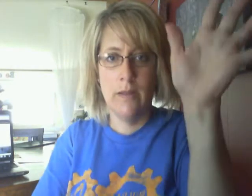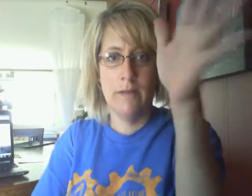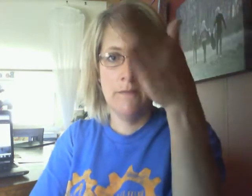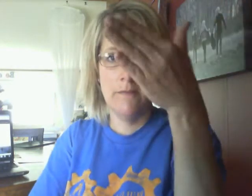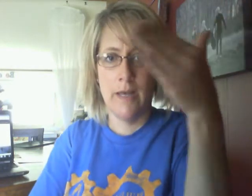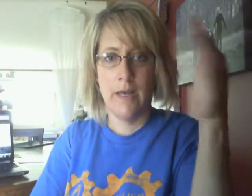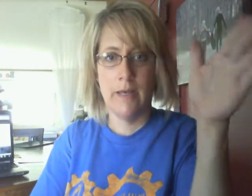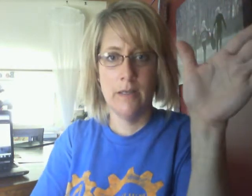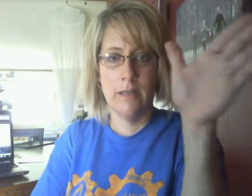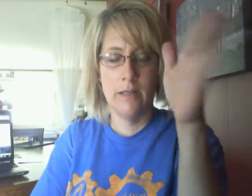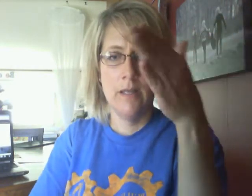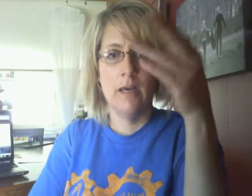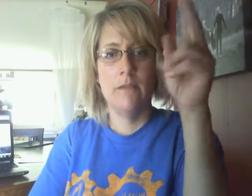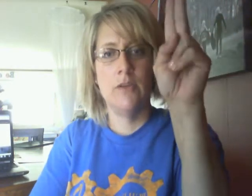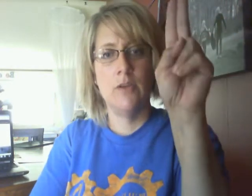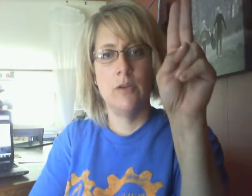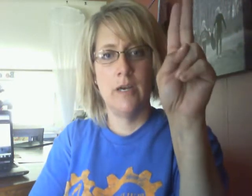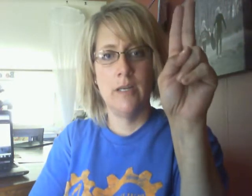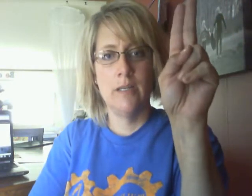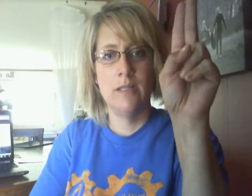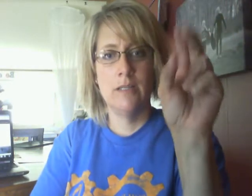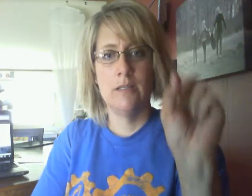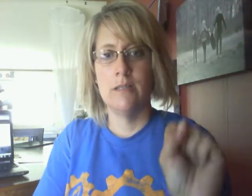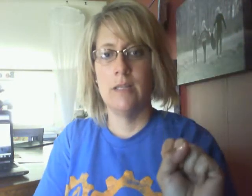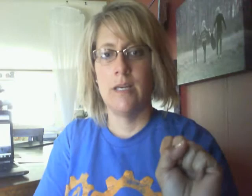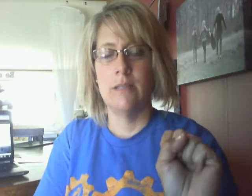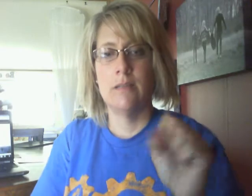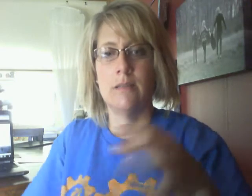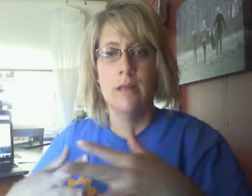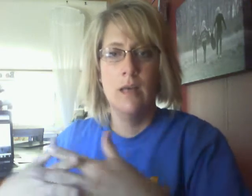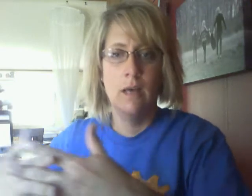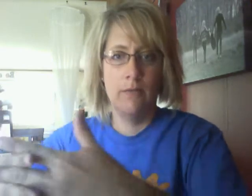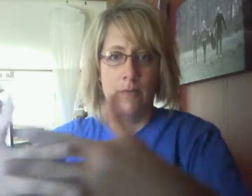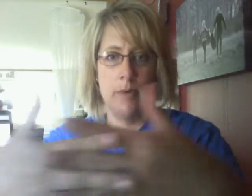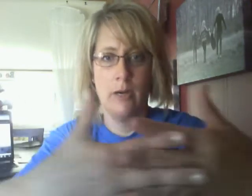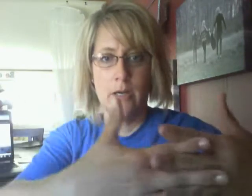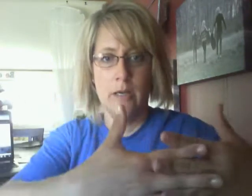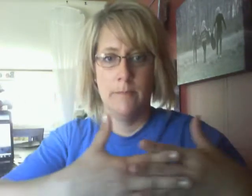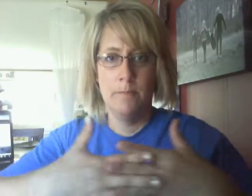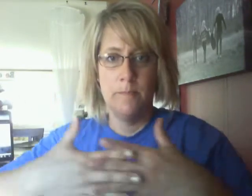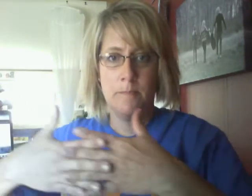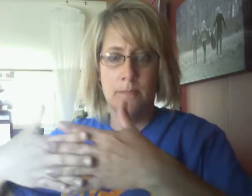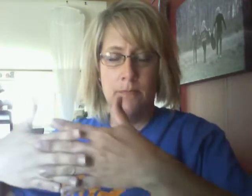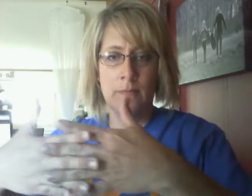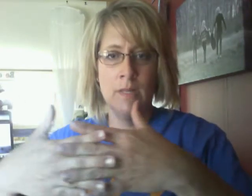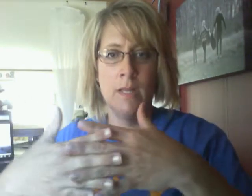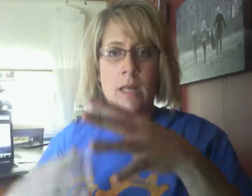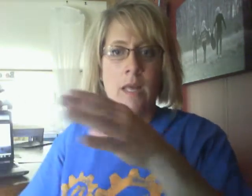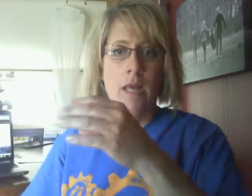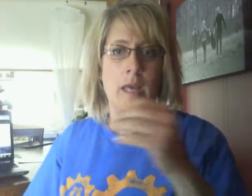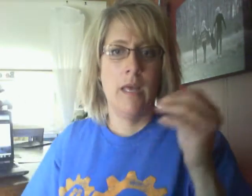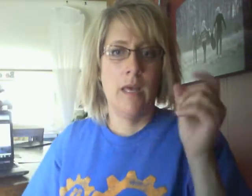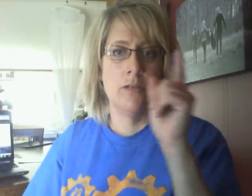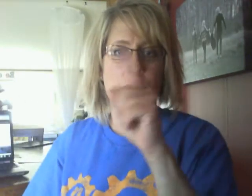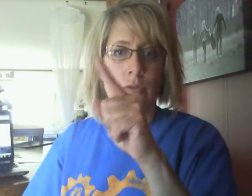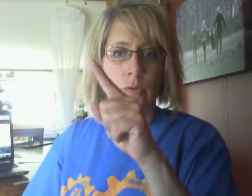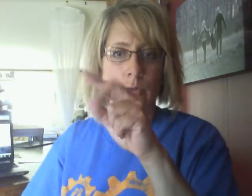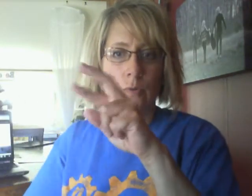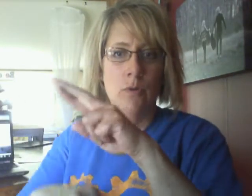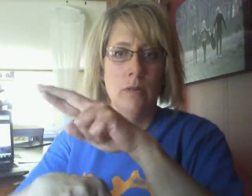the flag of the United States of America and to